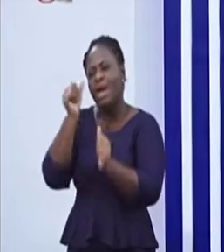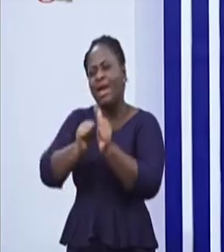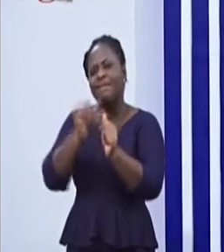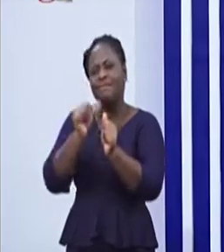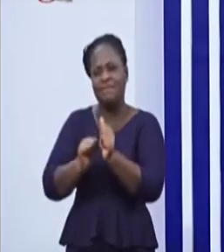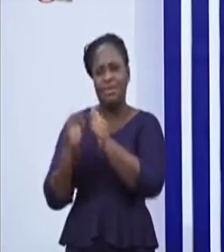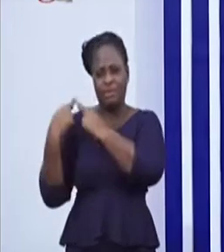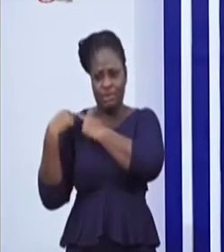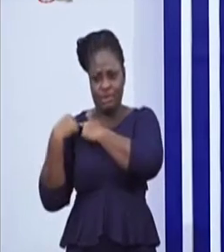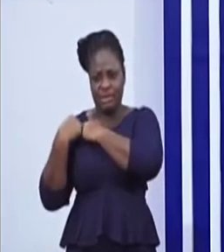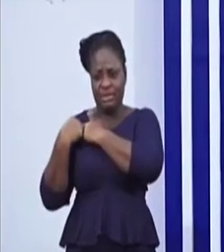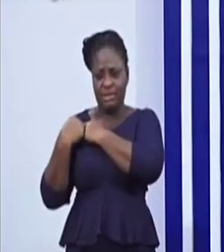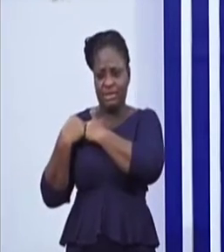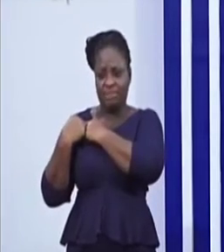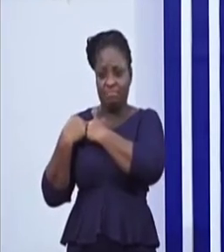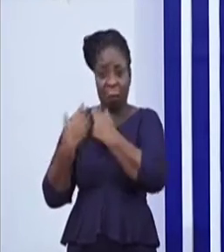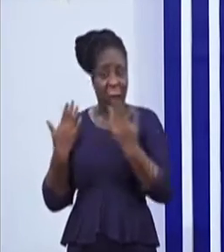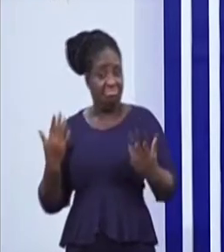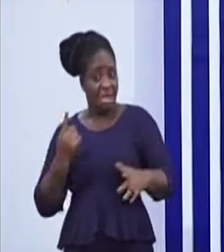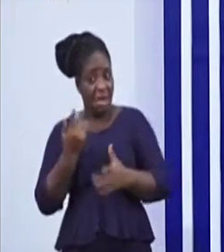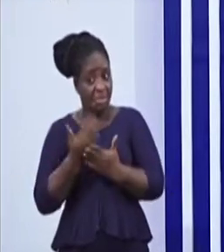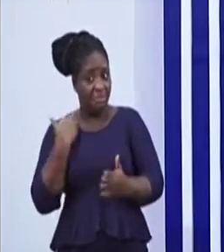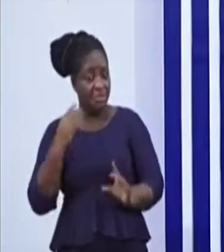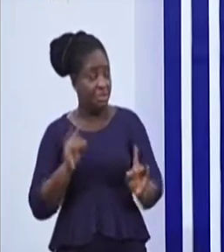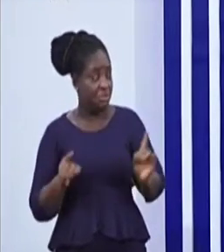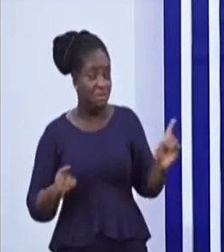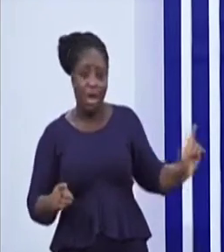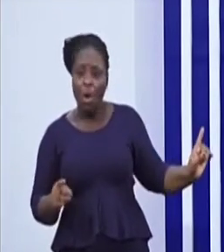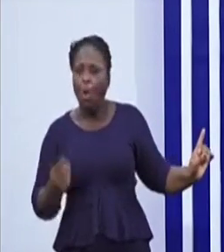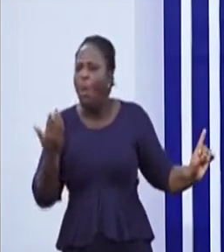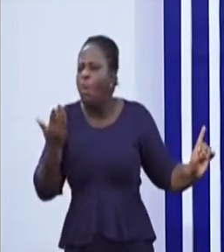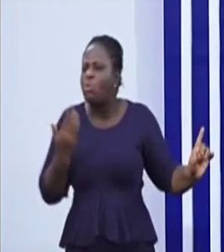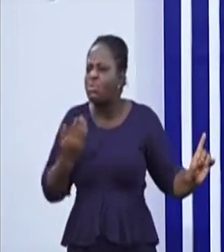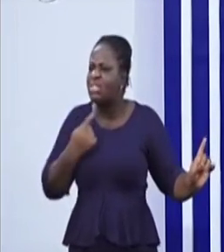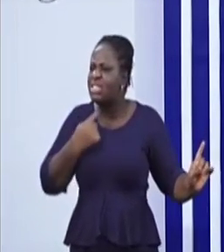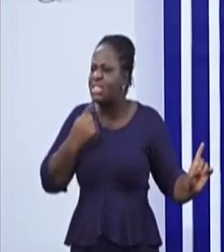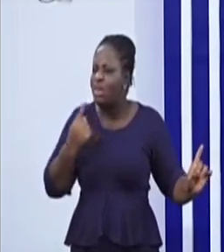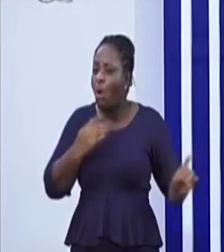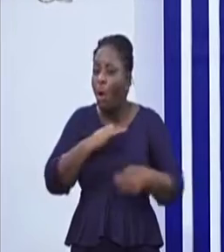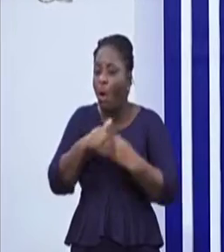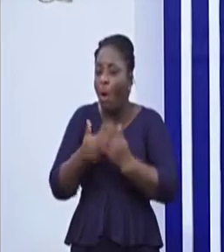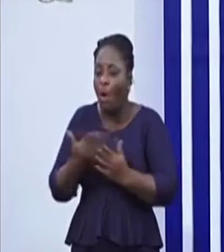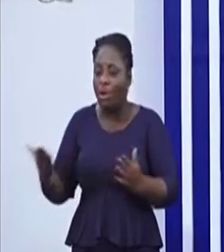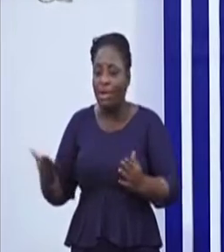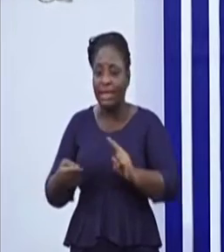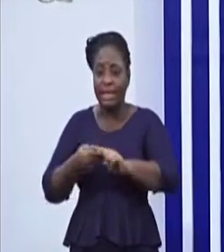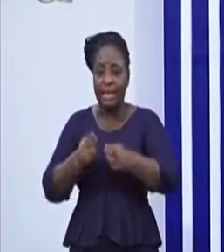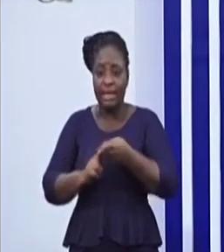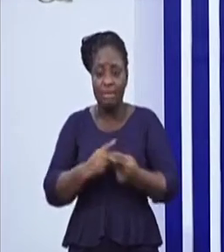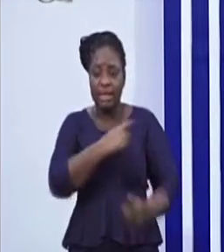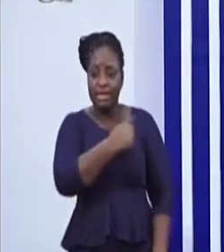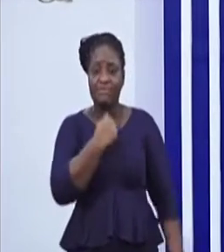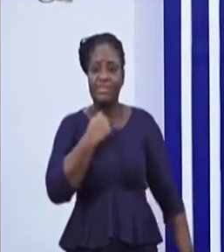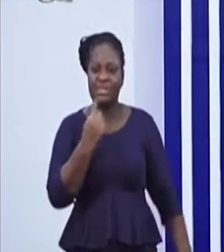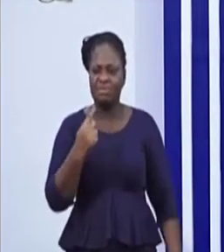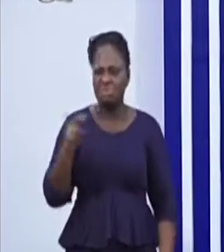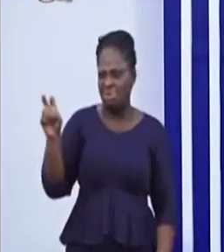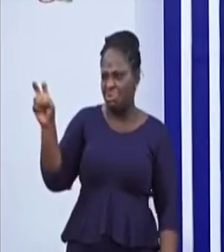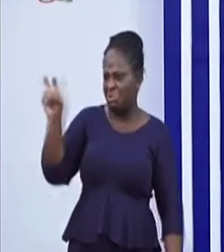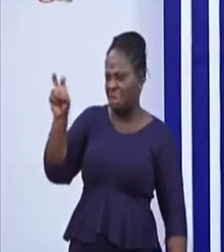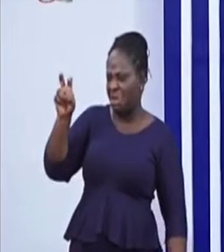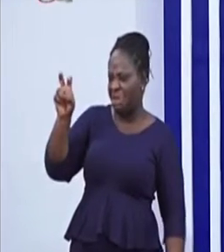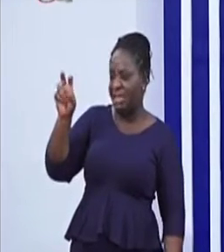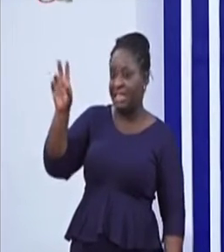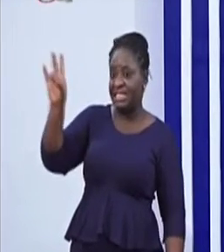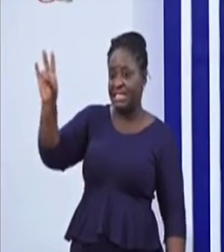as this is concerned. Before I do that, I just want to mention that of all the cases that have been mentioned, over 270